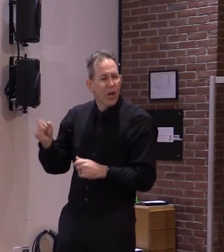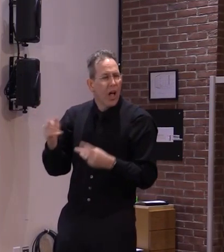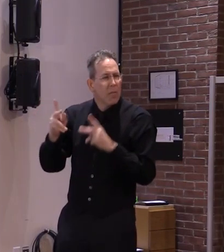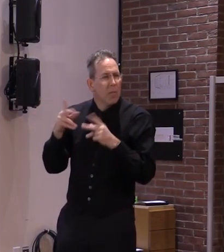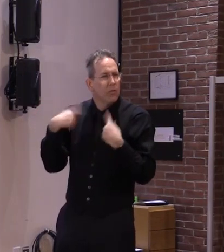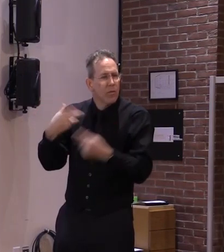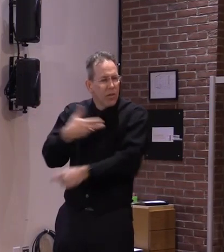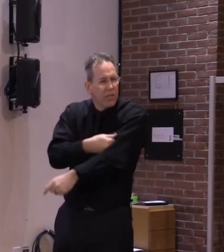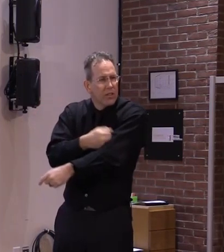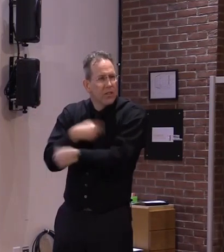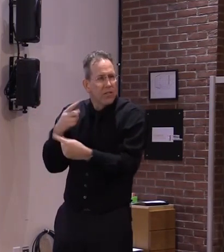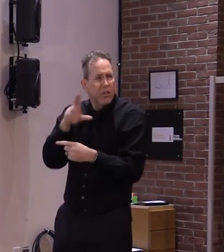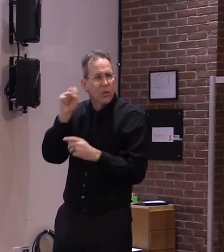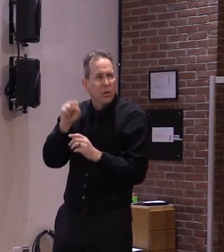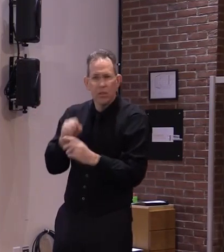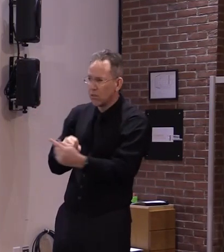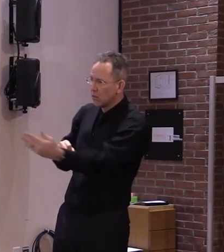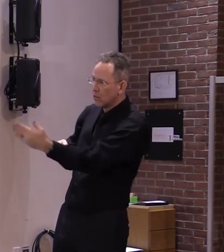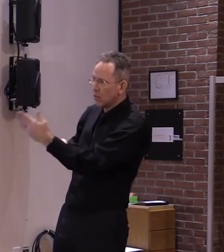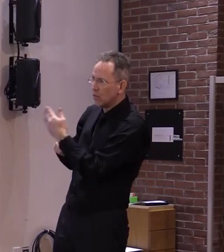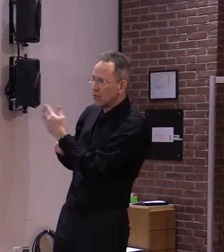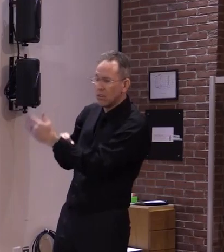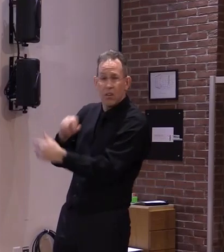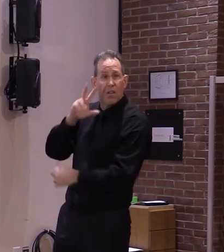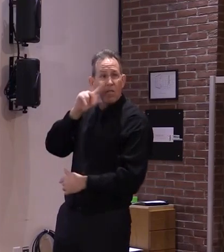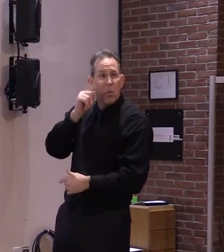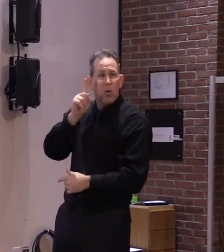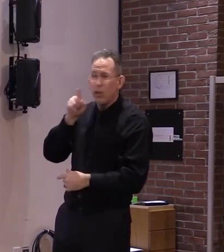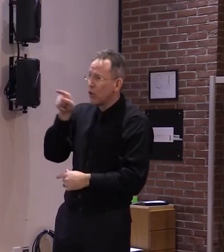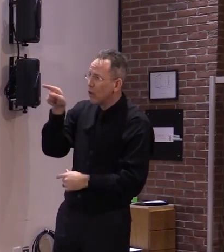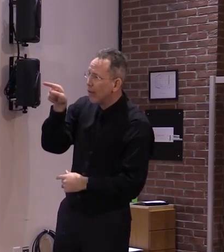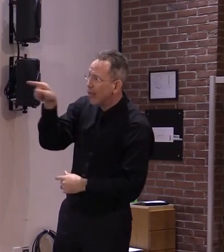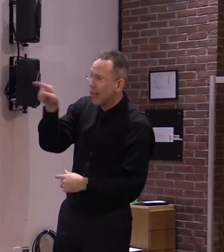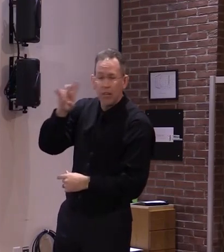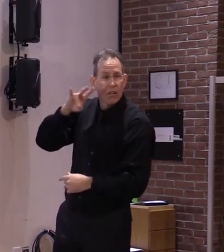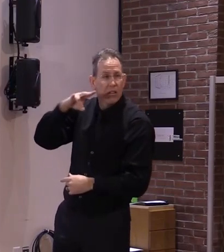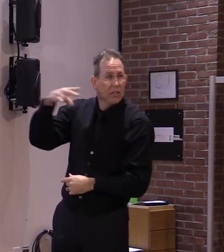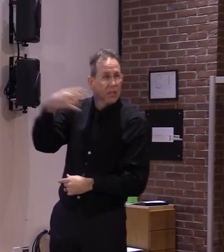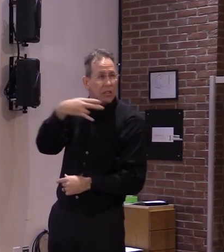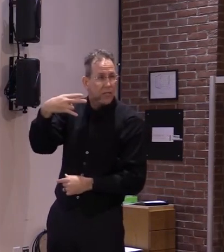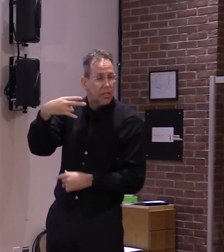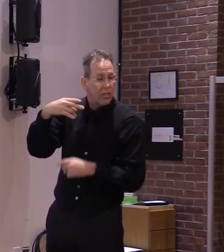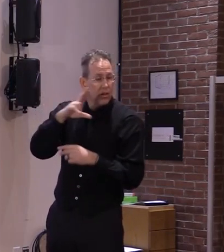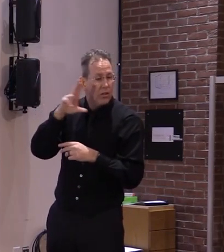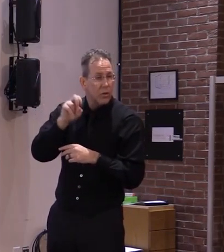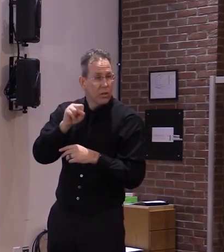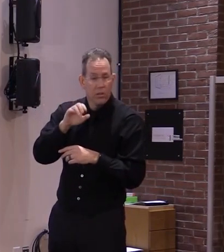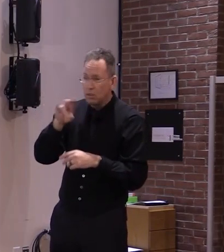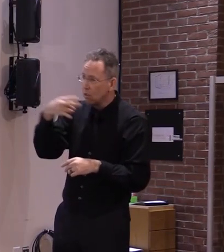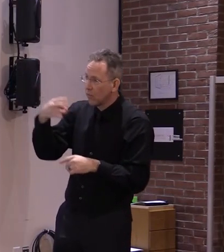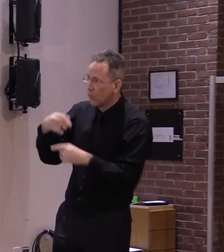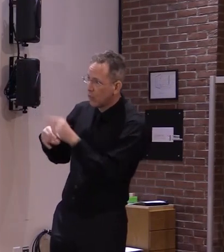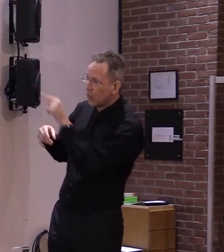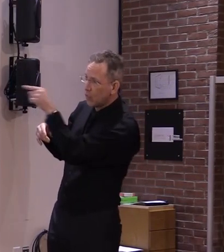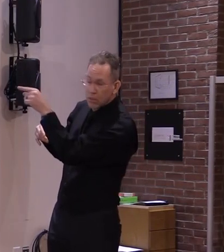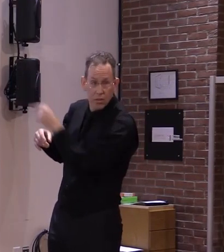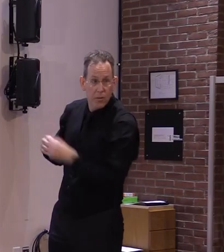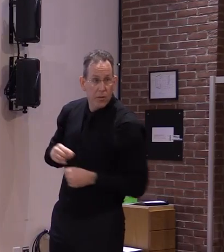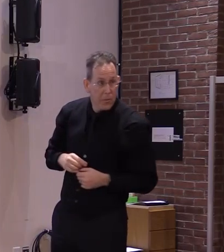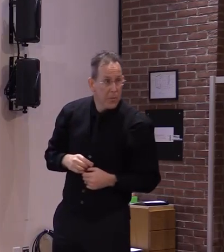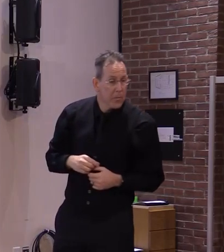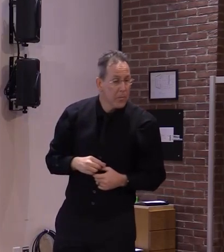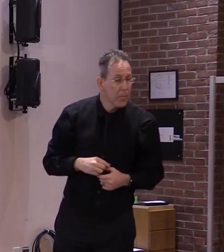this case, has received both of their shots from Pfizer or Moderna. We believe this will be an increasingly important metric to keep our eye